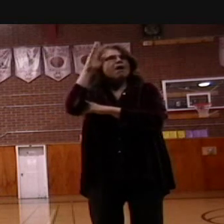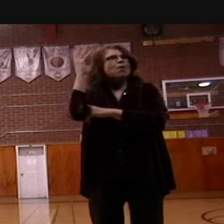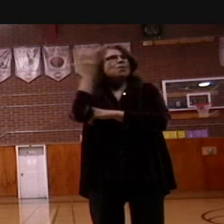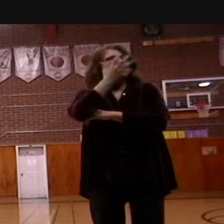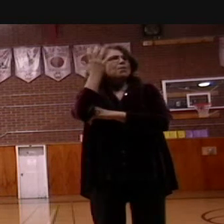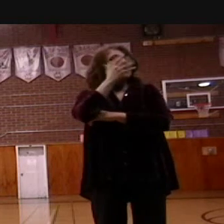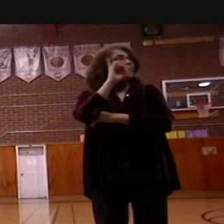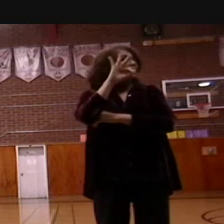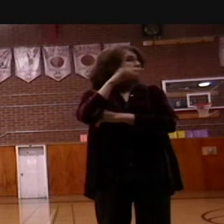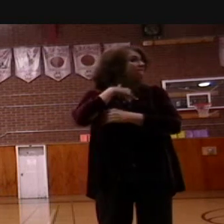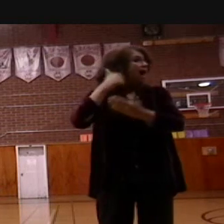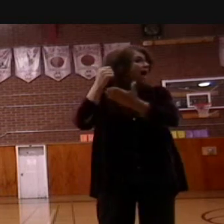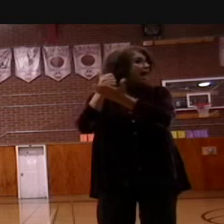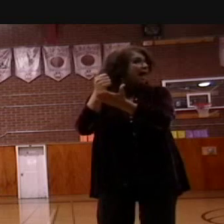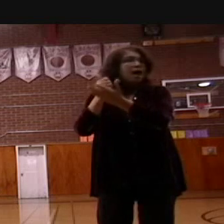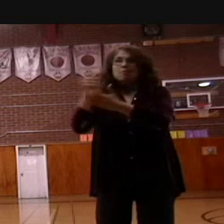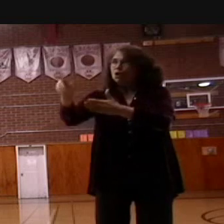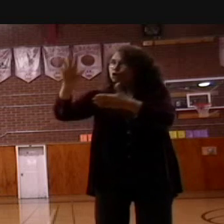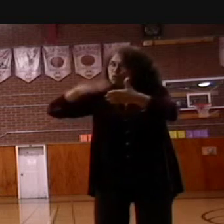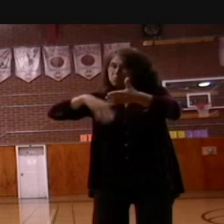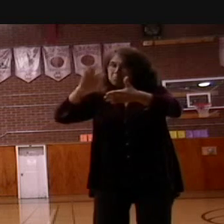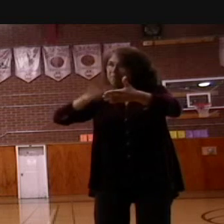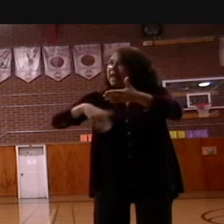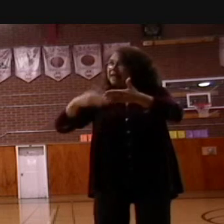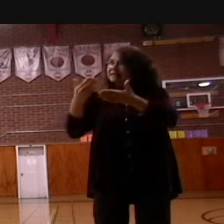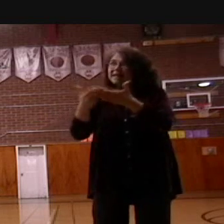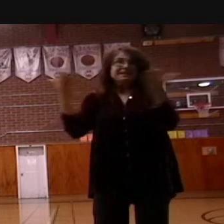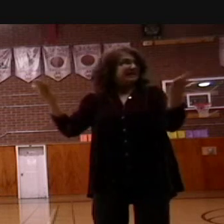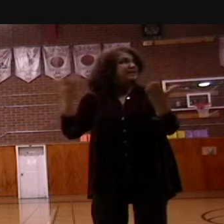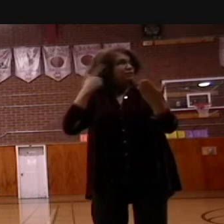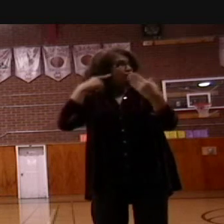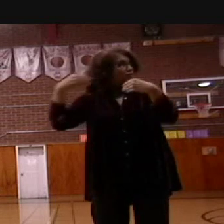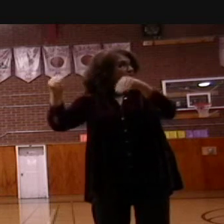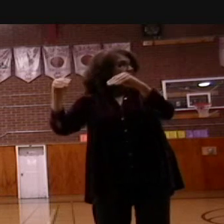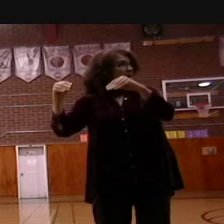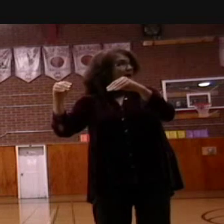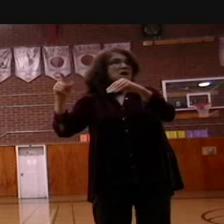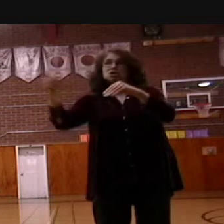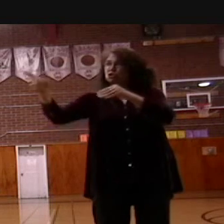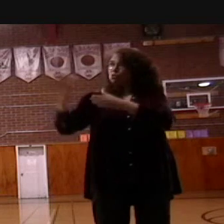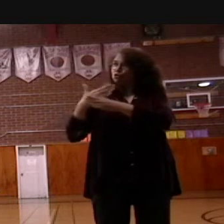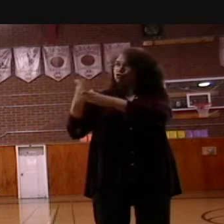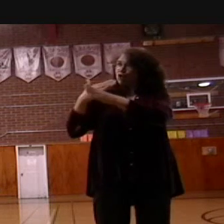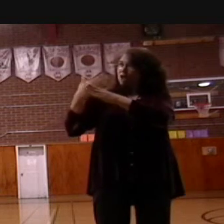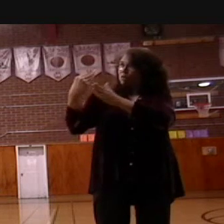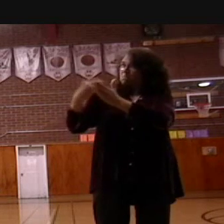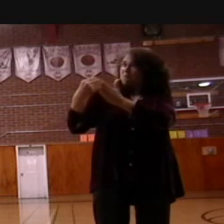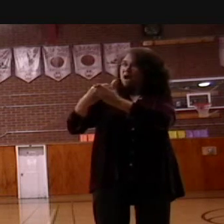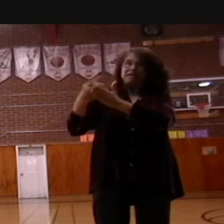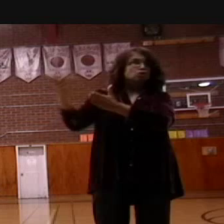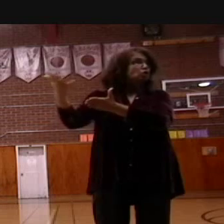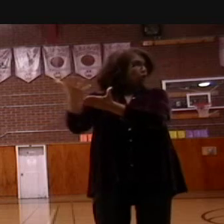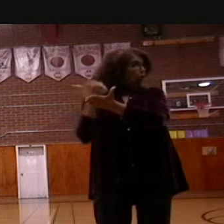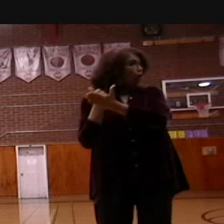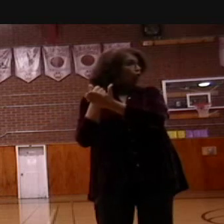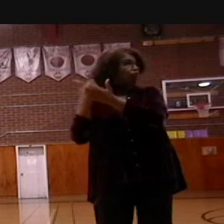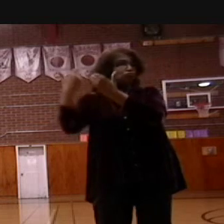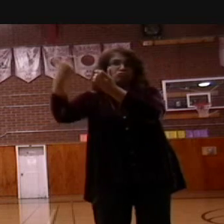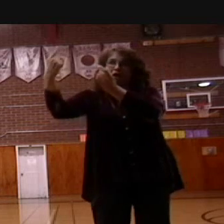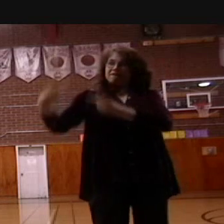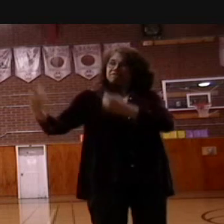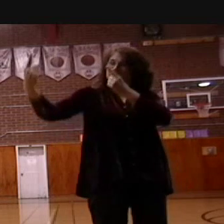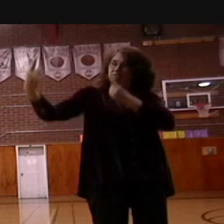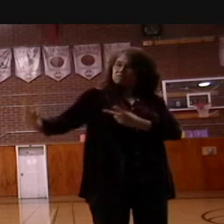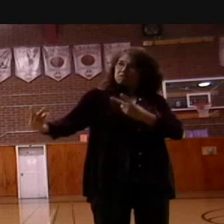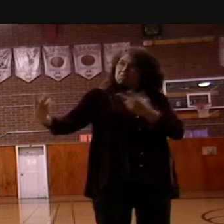if I helped her paint door stoppers, that she would help me, that she would split the money with me, and that I would be able to get some of it.